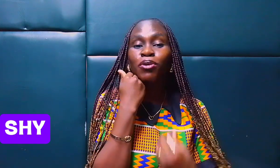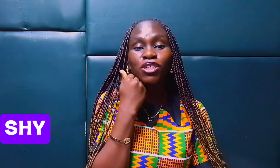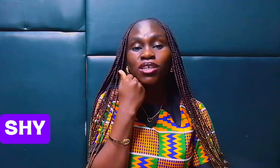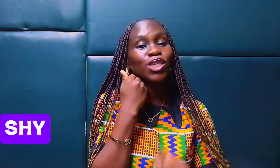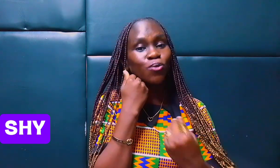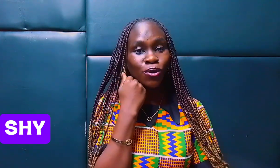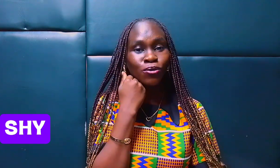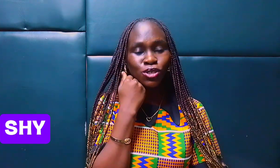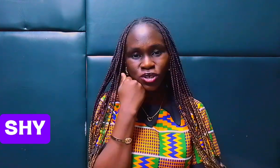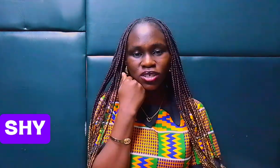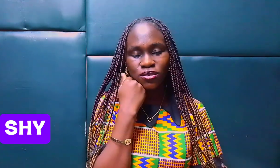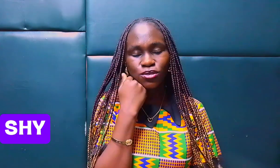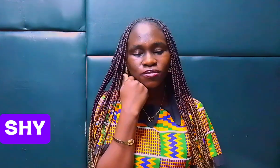your body as well is showing it. So